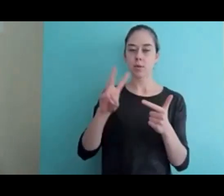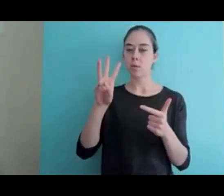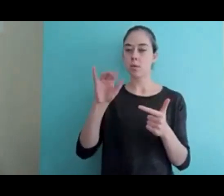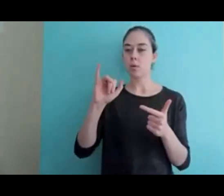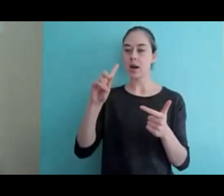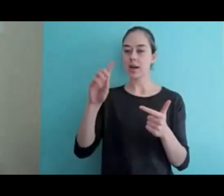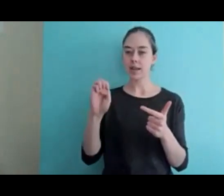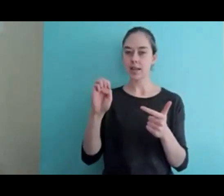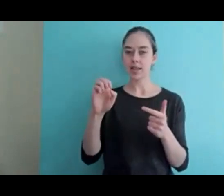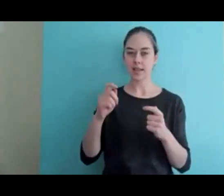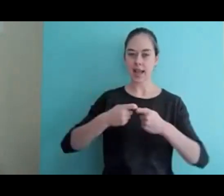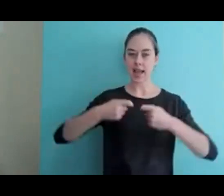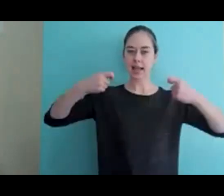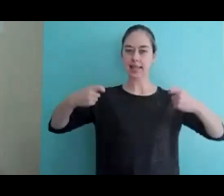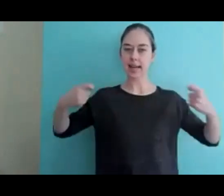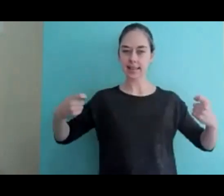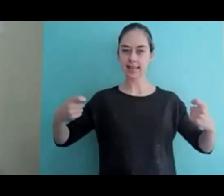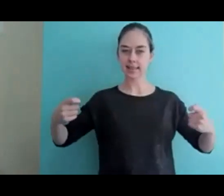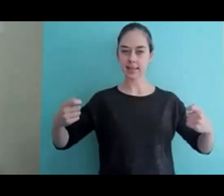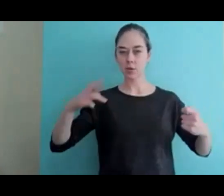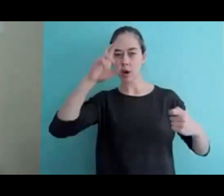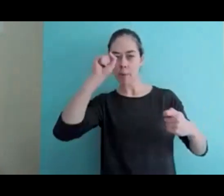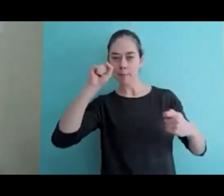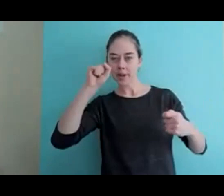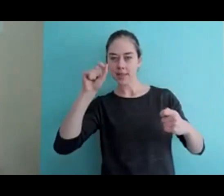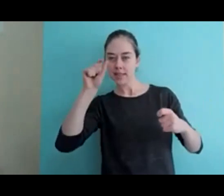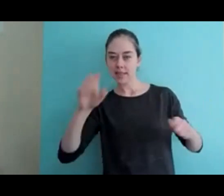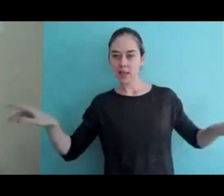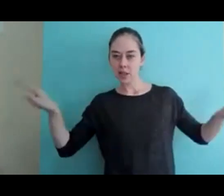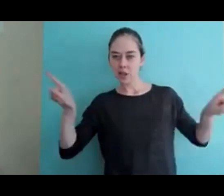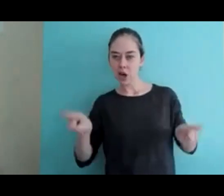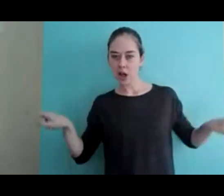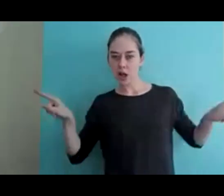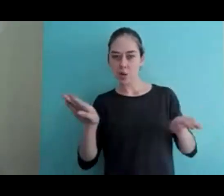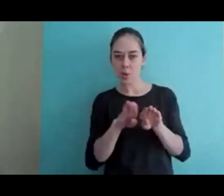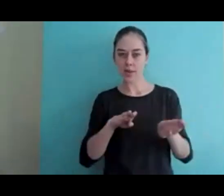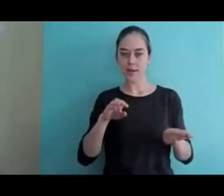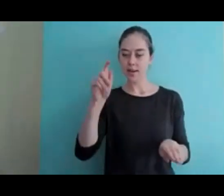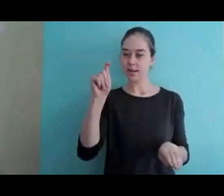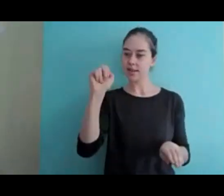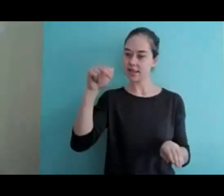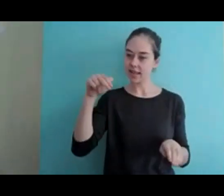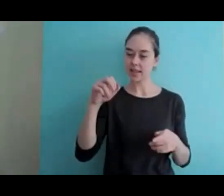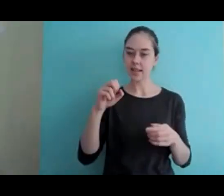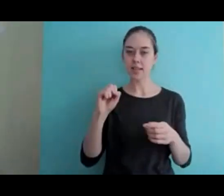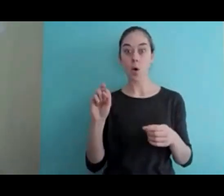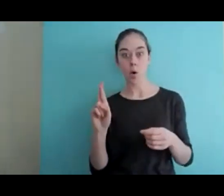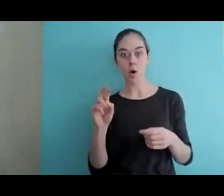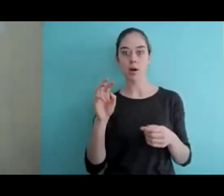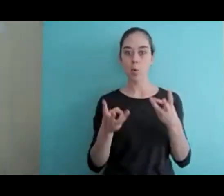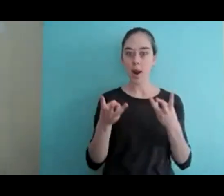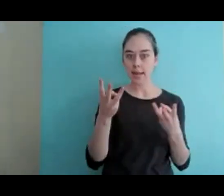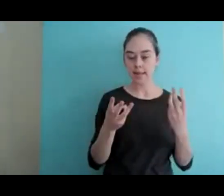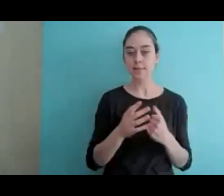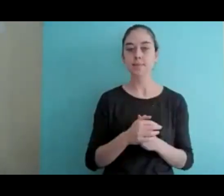Remember the wide arms extensions, little small circles with your tins or your weights. Okay, then number